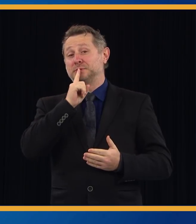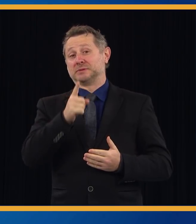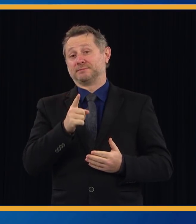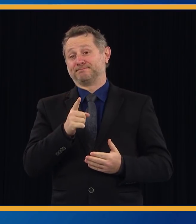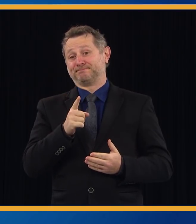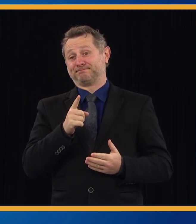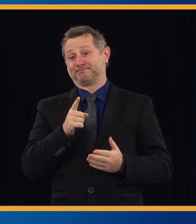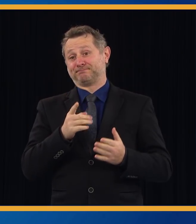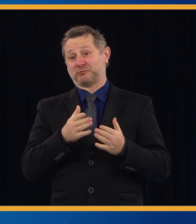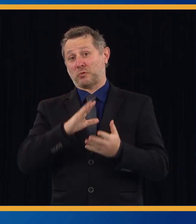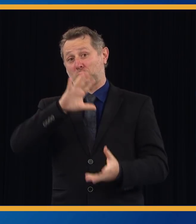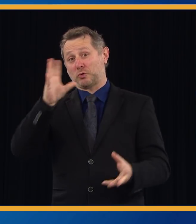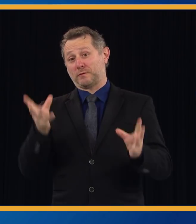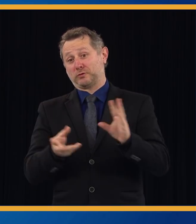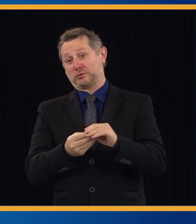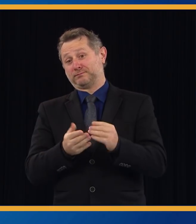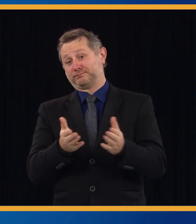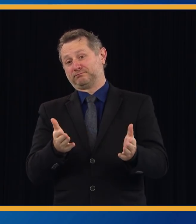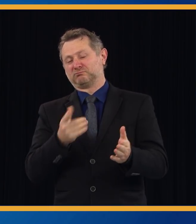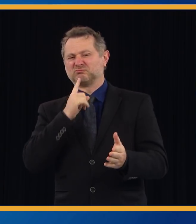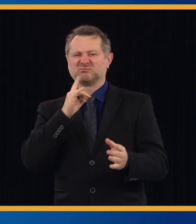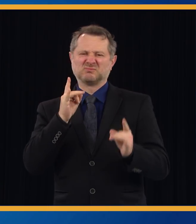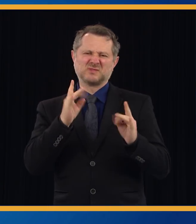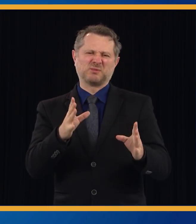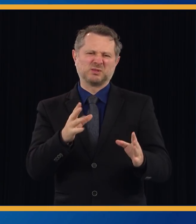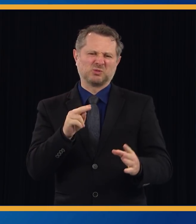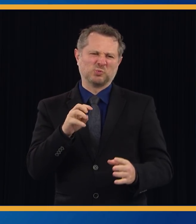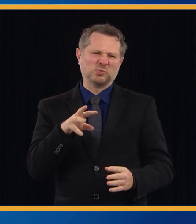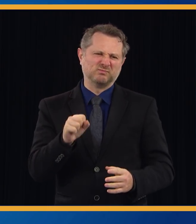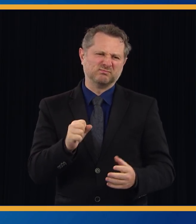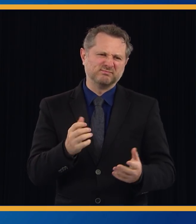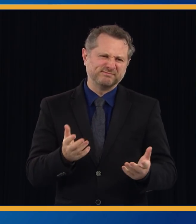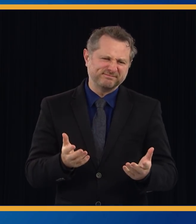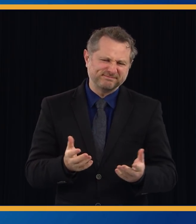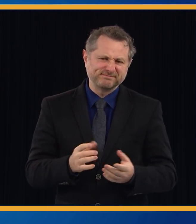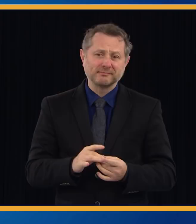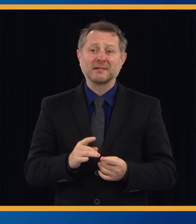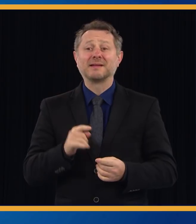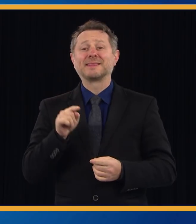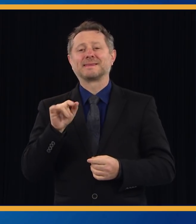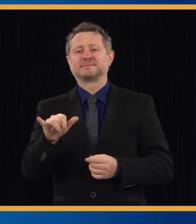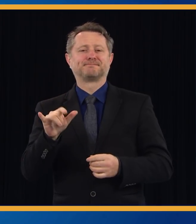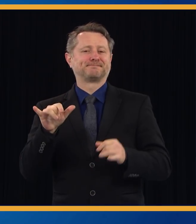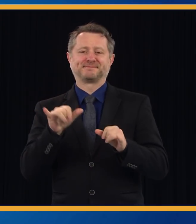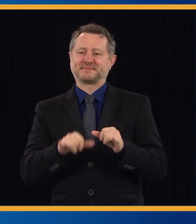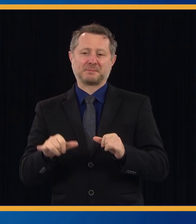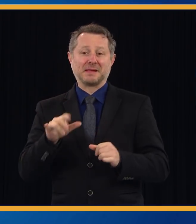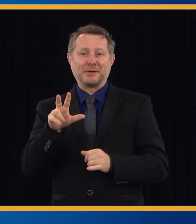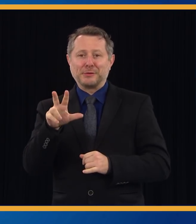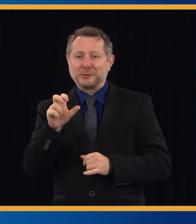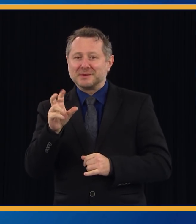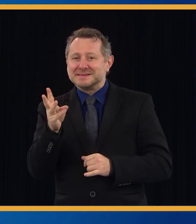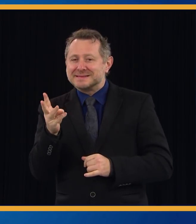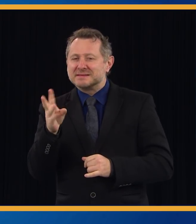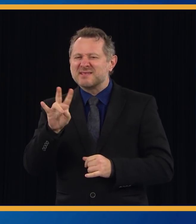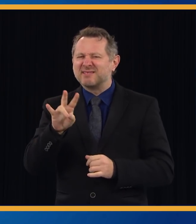not terrible news compared to where we were. This is just terrible news. 367 deaths,